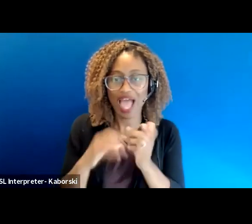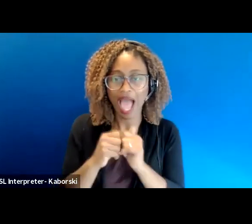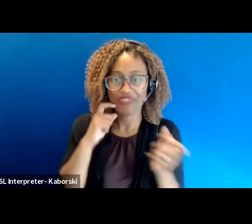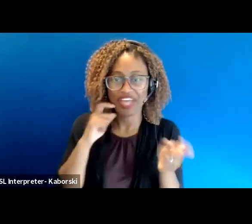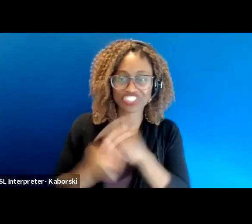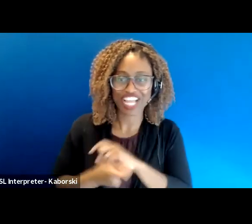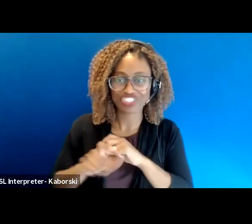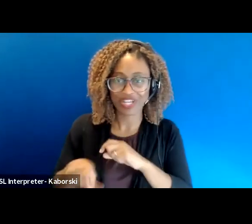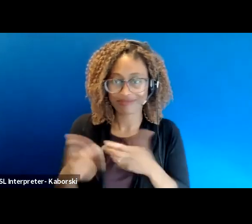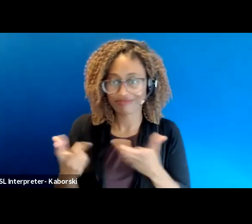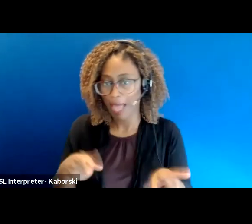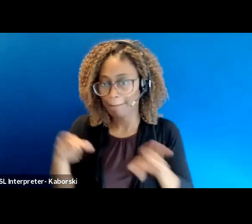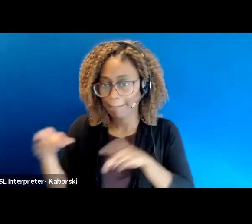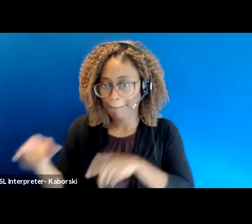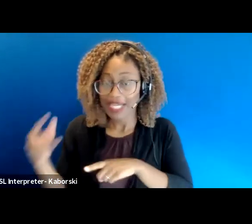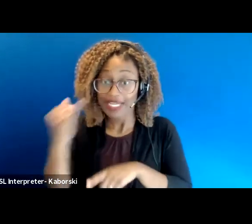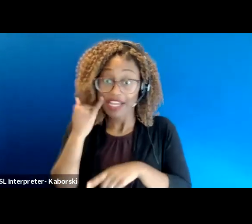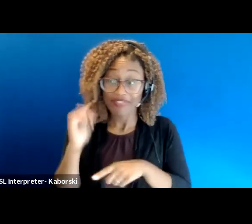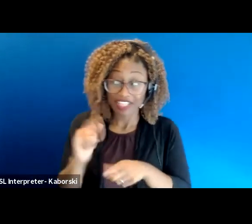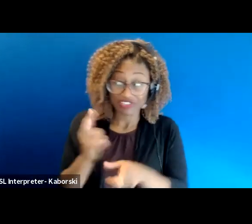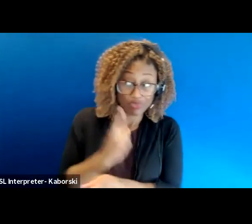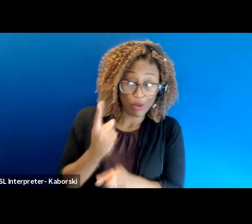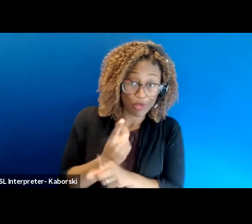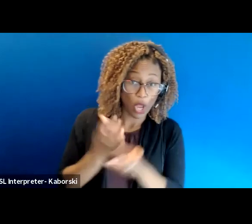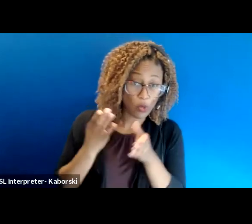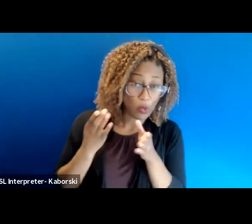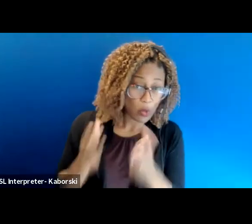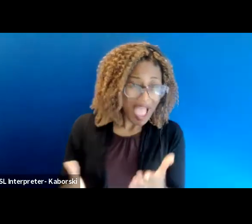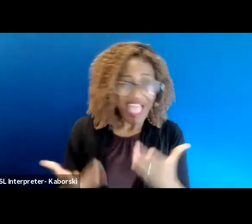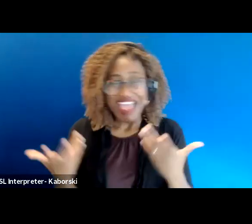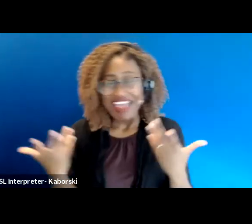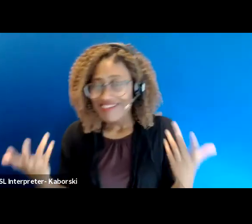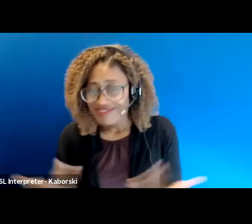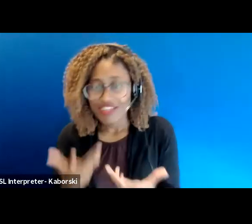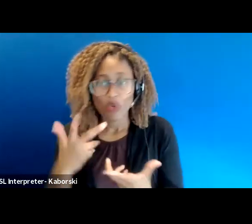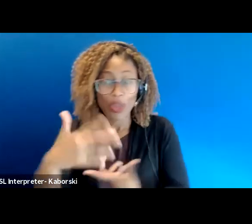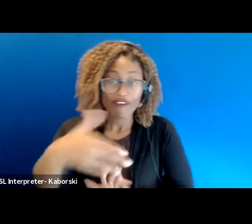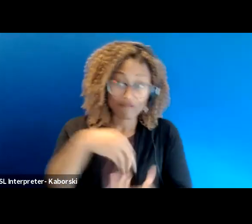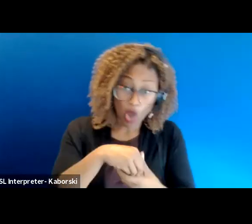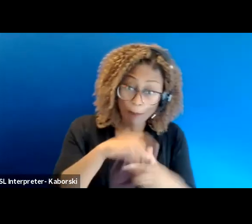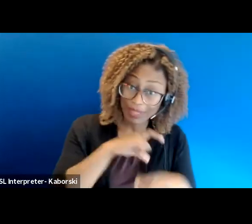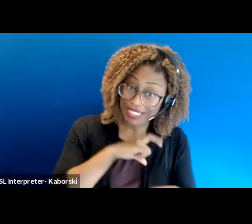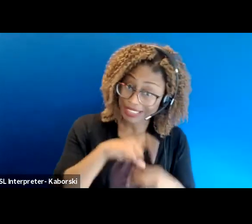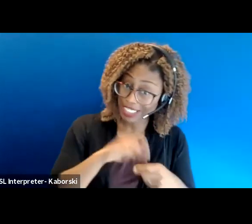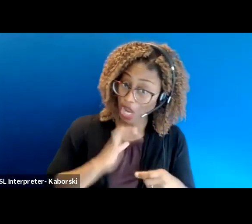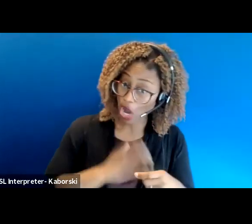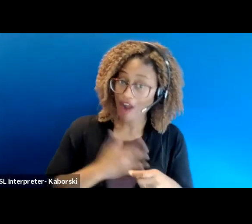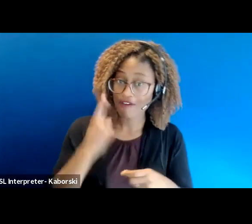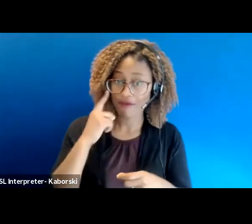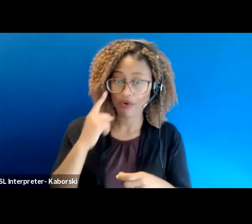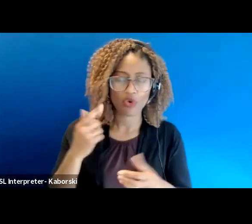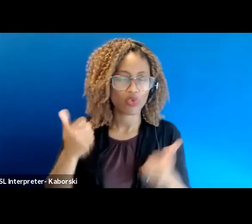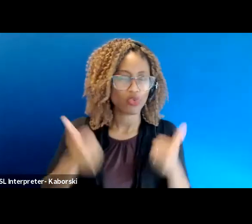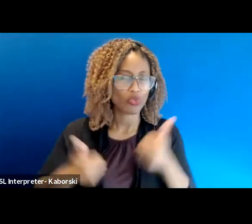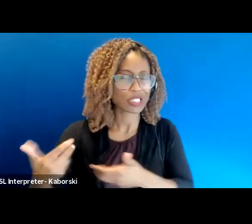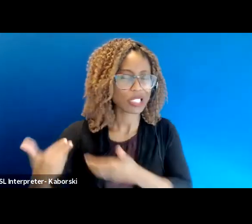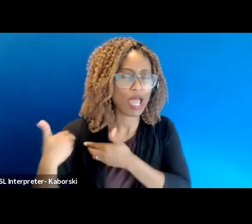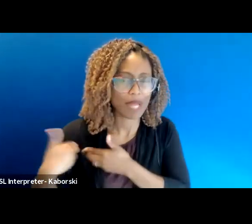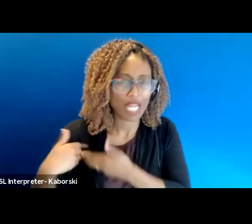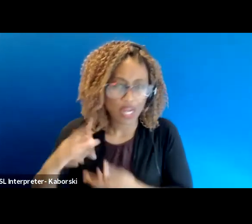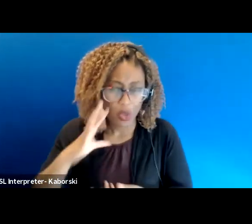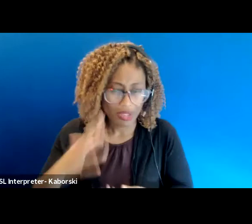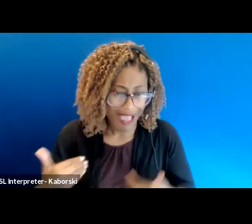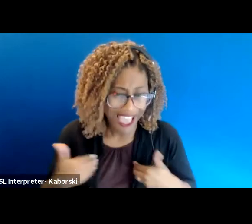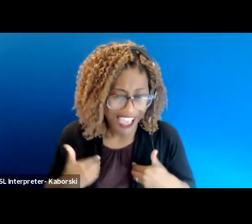done, if that's the way to go, should we involve police, what liabilities we might have.